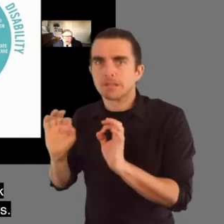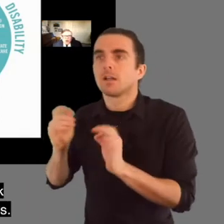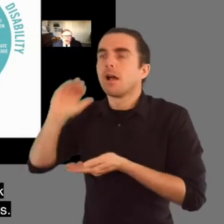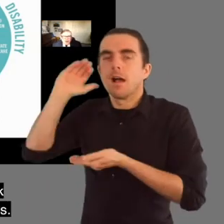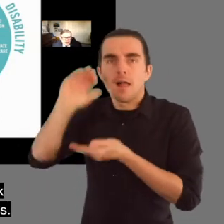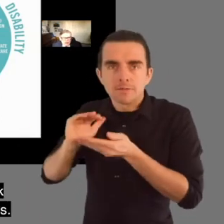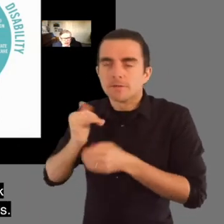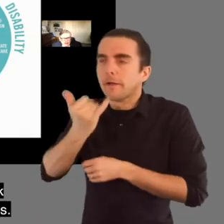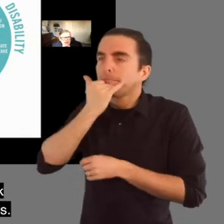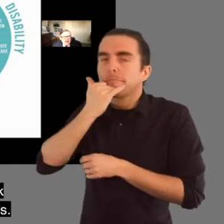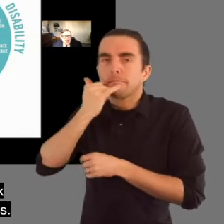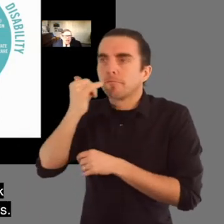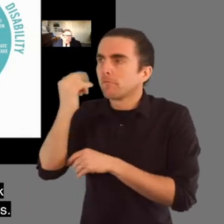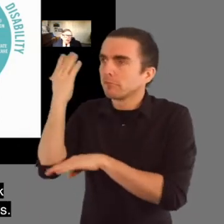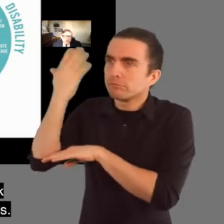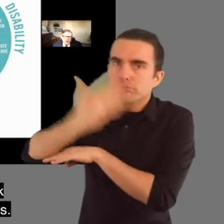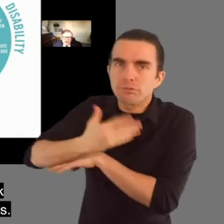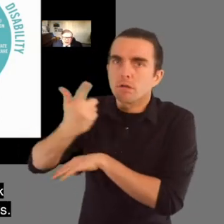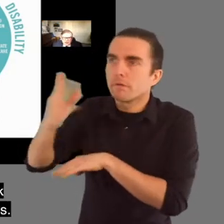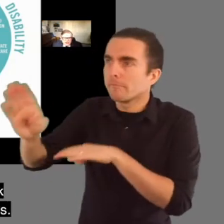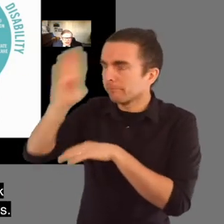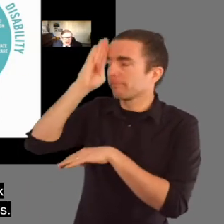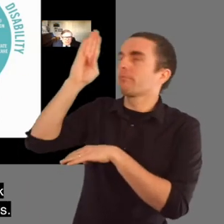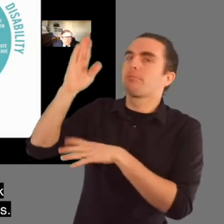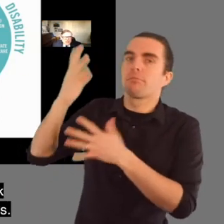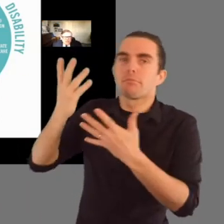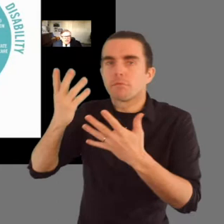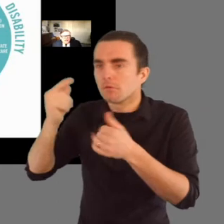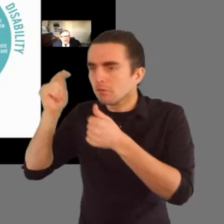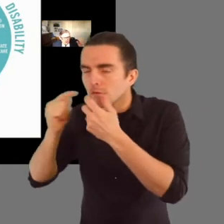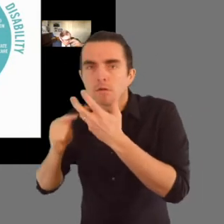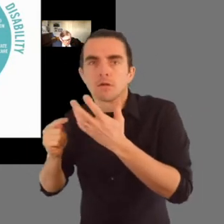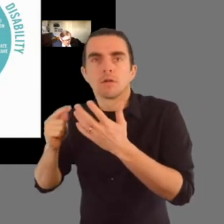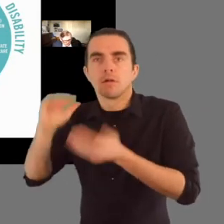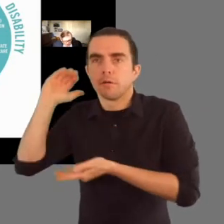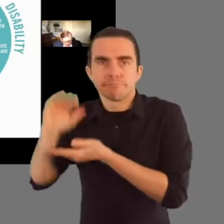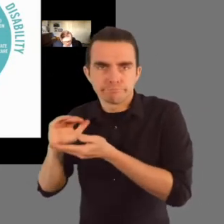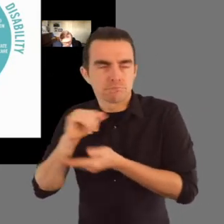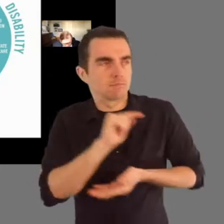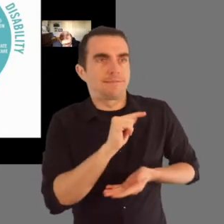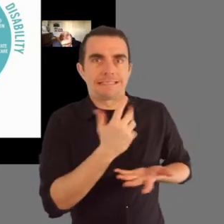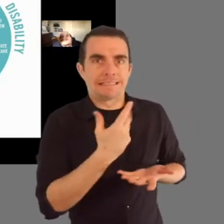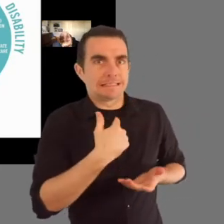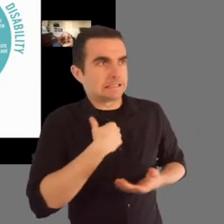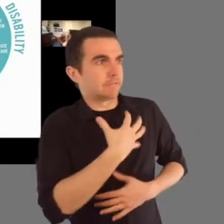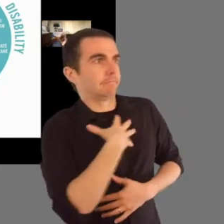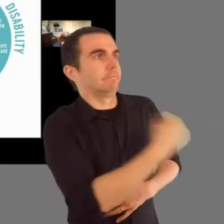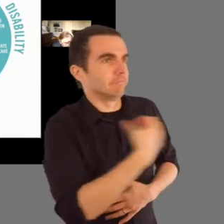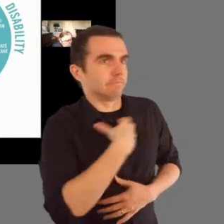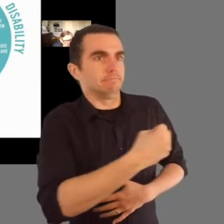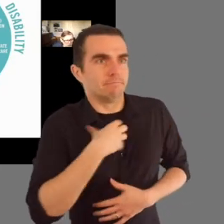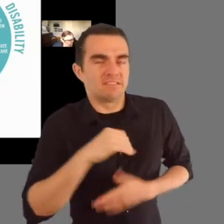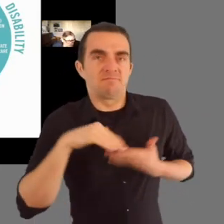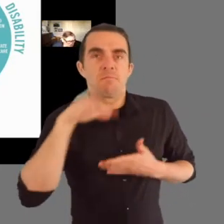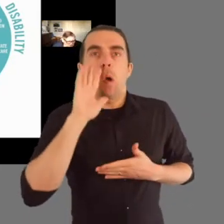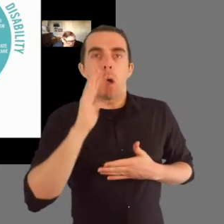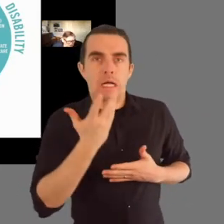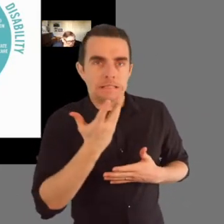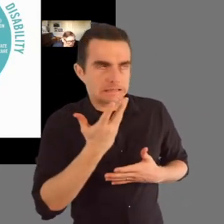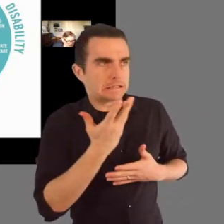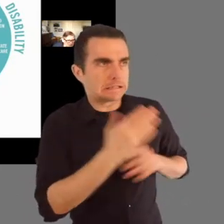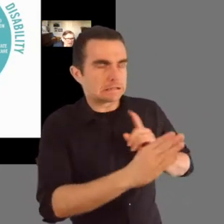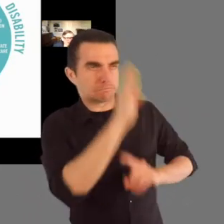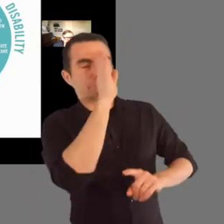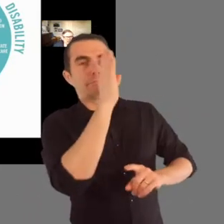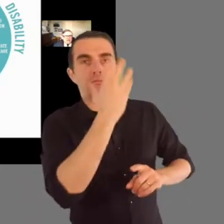at work, injuries, and work in unhealthy circumstances. So that also reinforces the whole